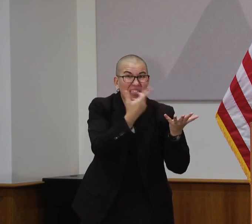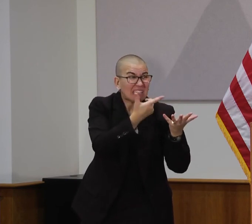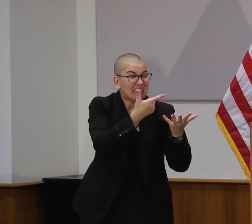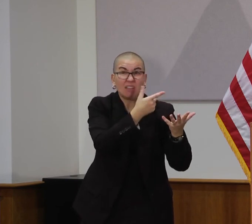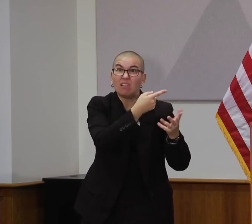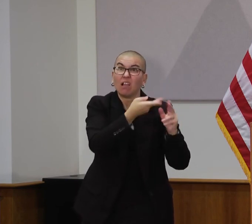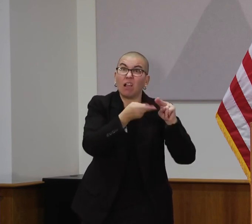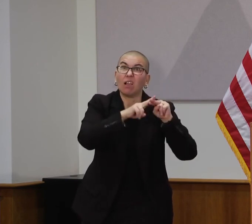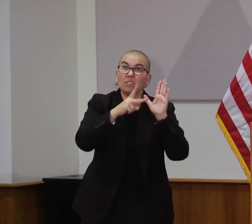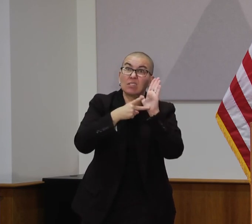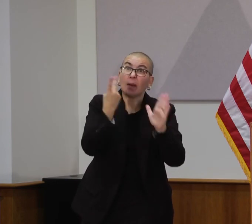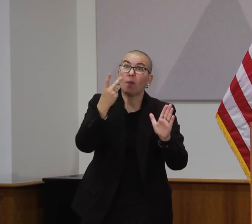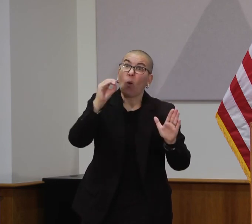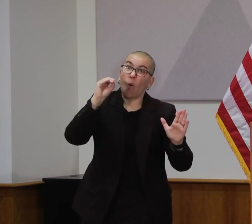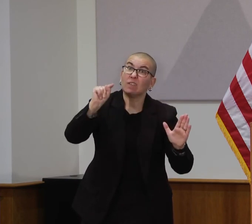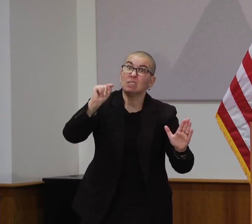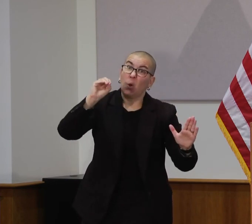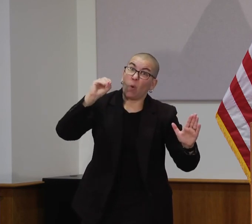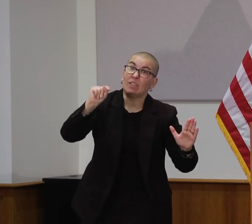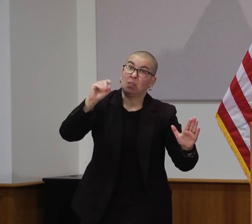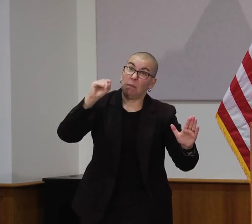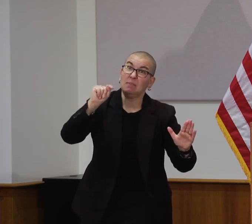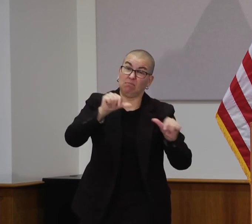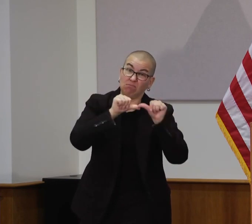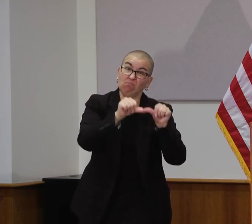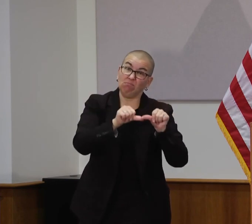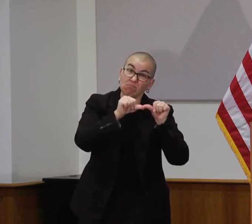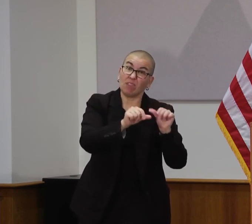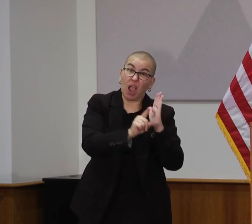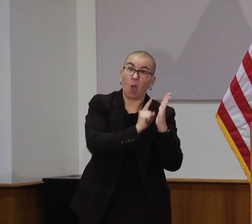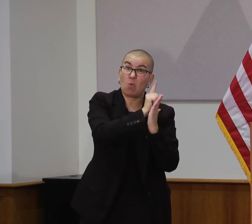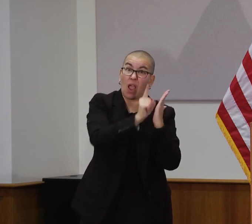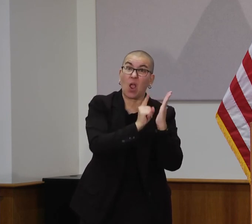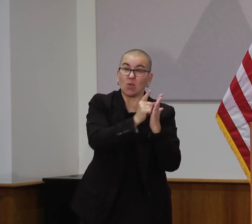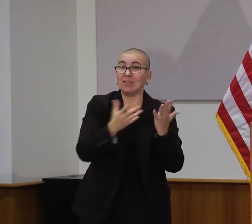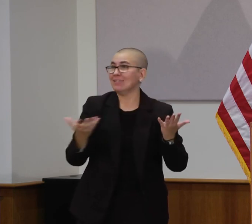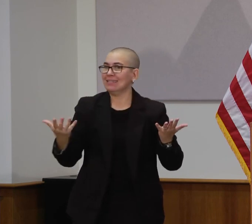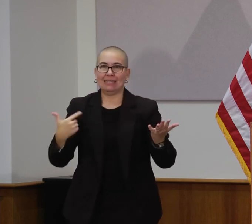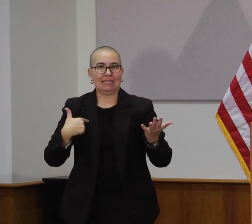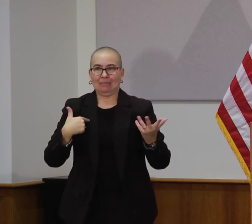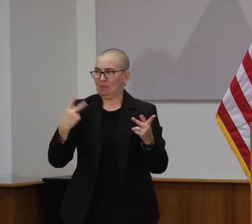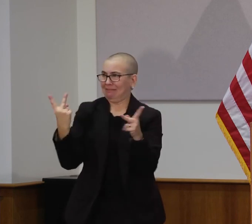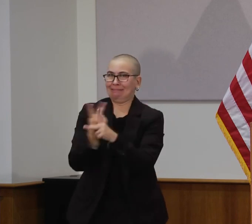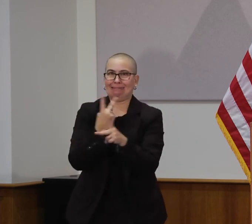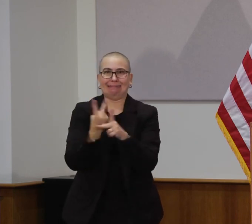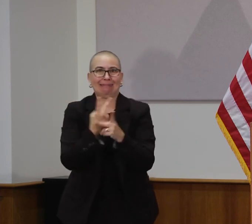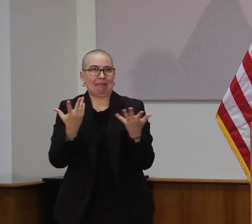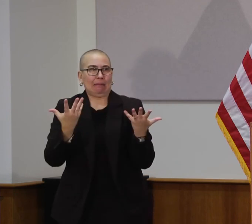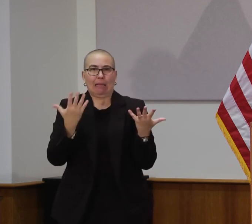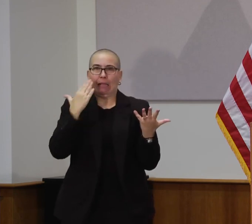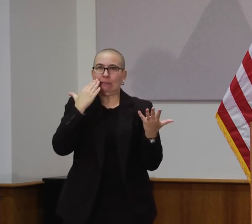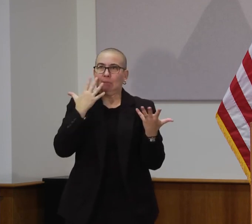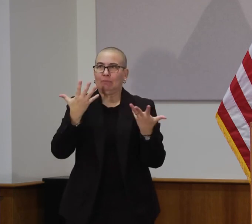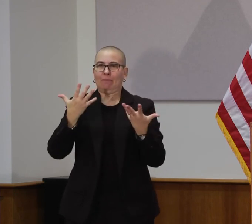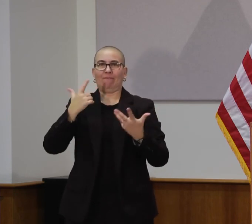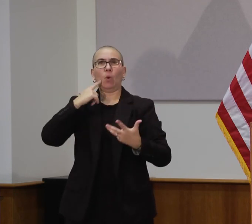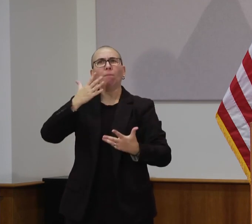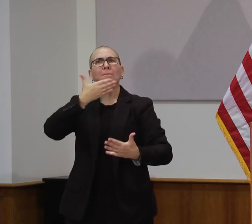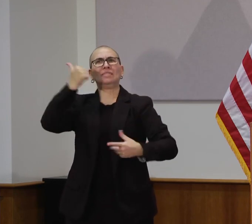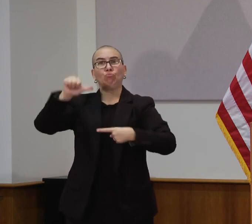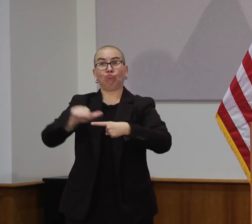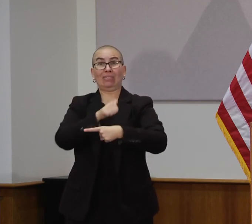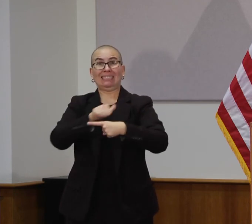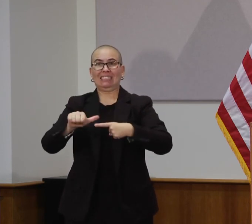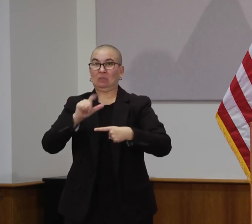pretty precarious situations. And there's things that we've been doing, and I tell you from a best practices perspective, many things we would never do in